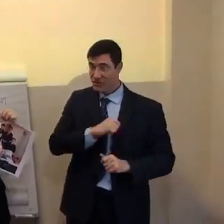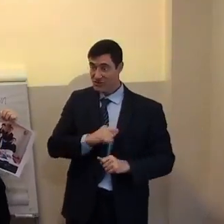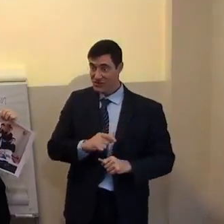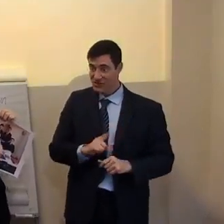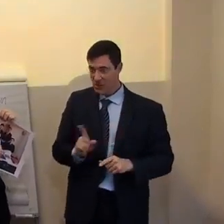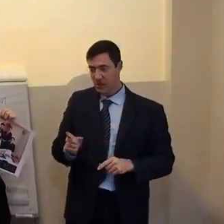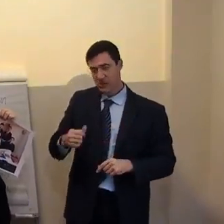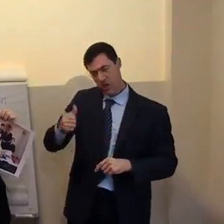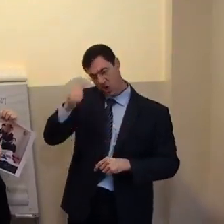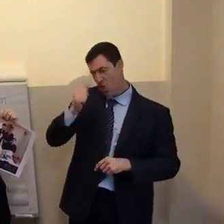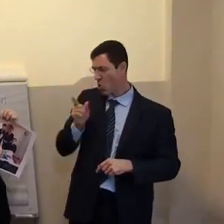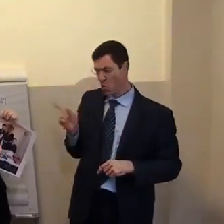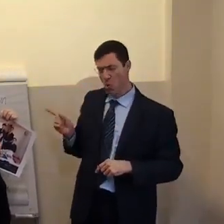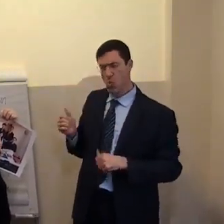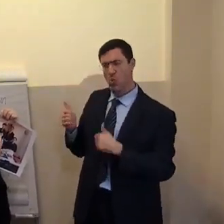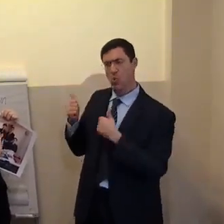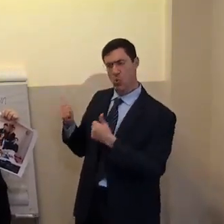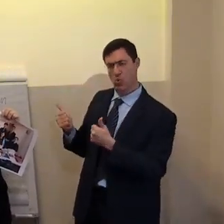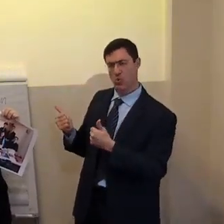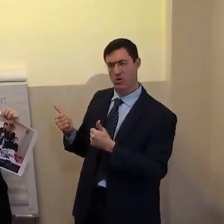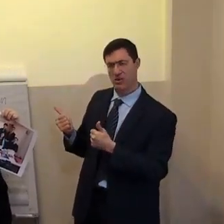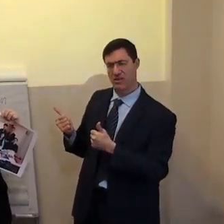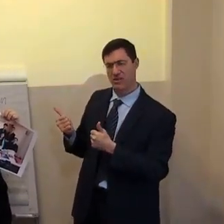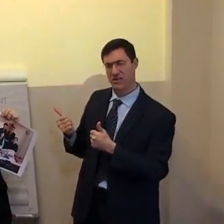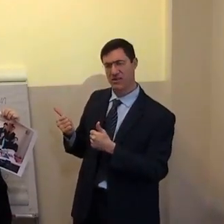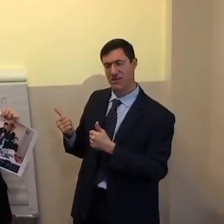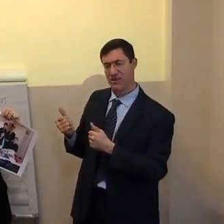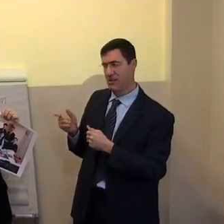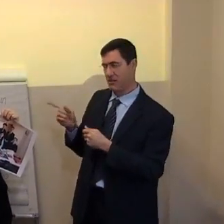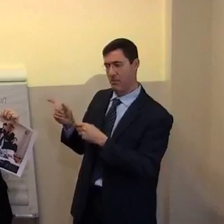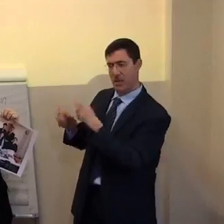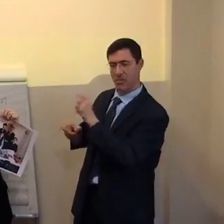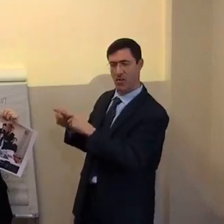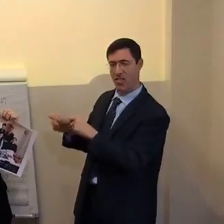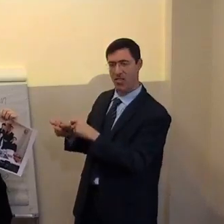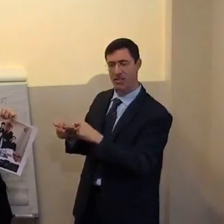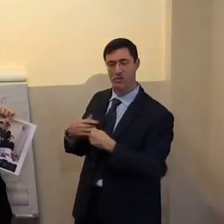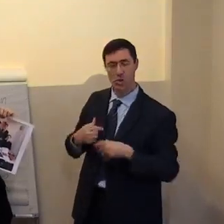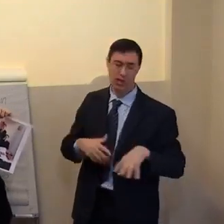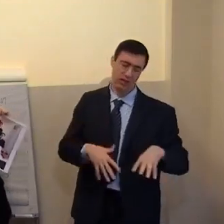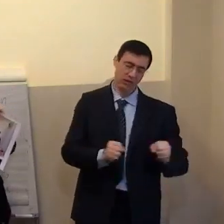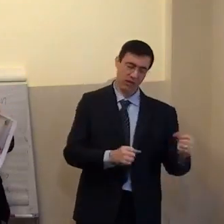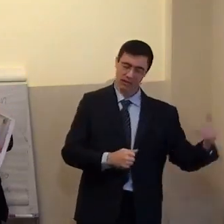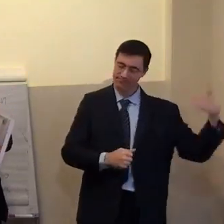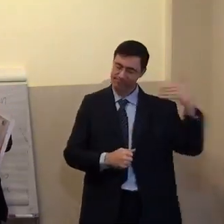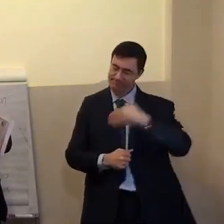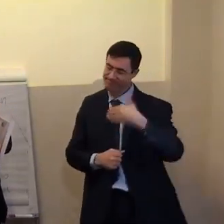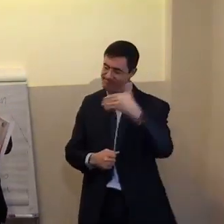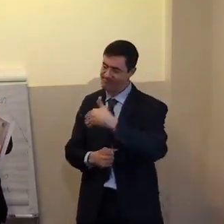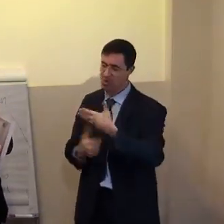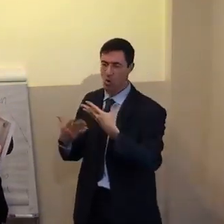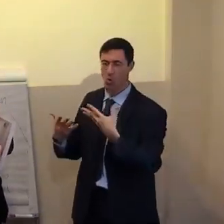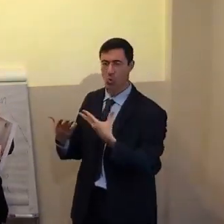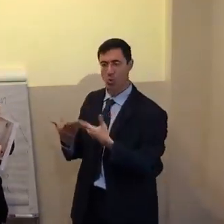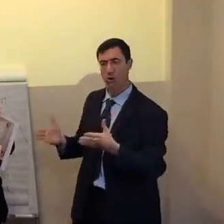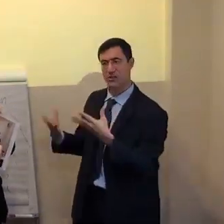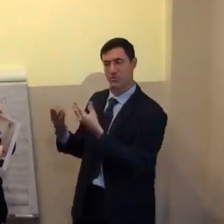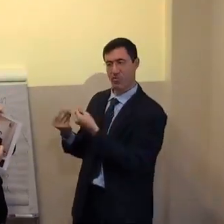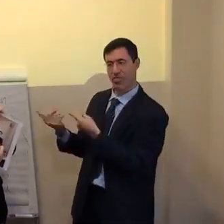through this couple. So they began to come to worship with us. The other young man, he